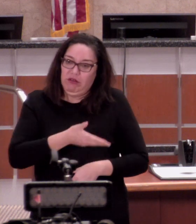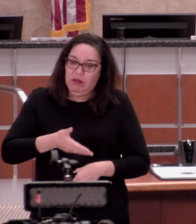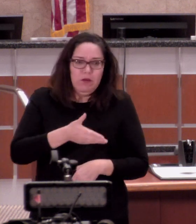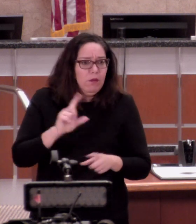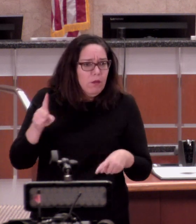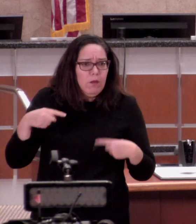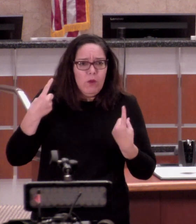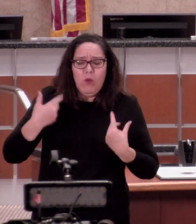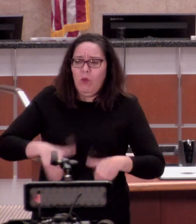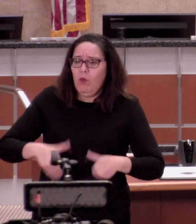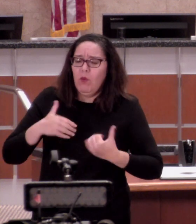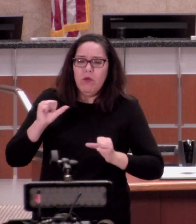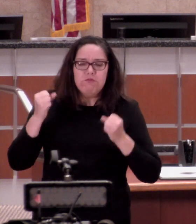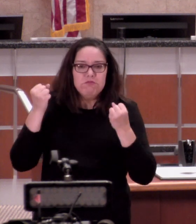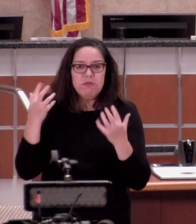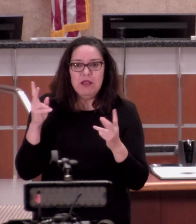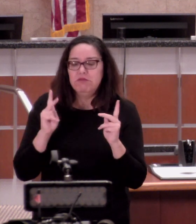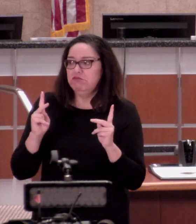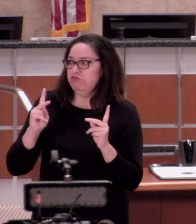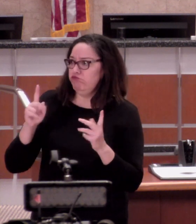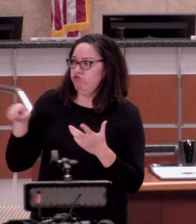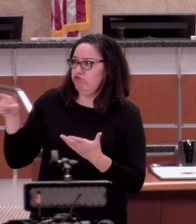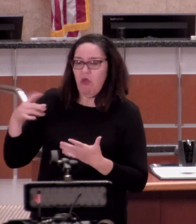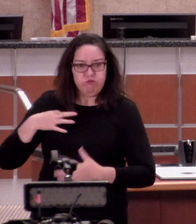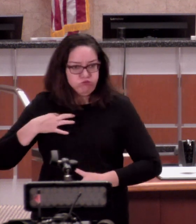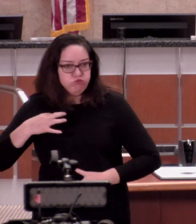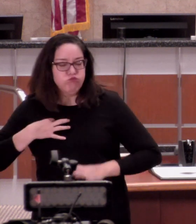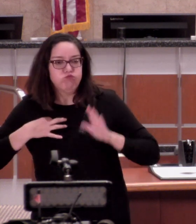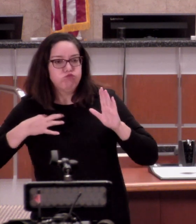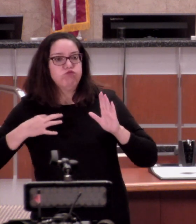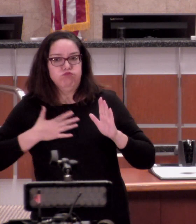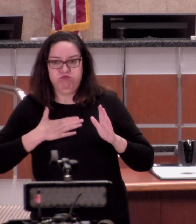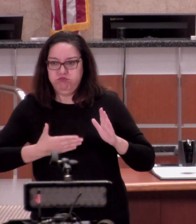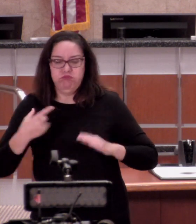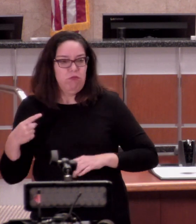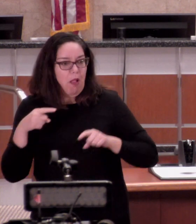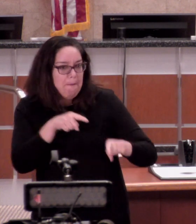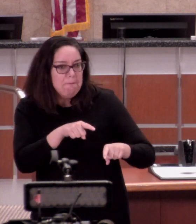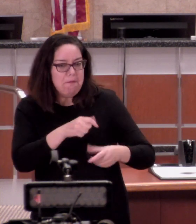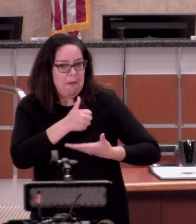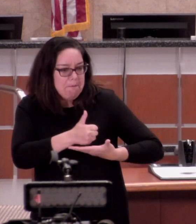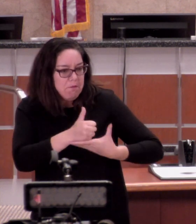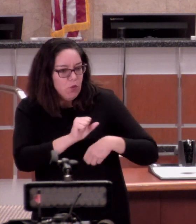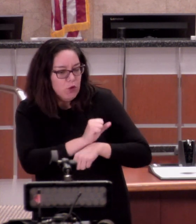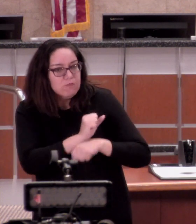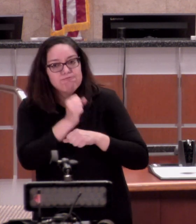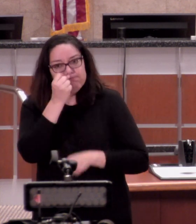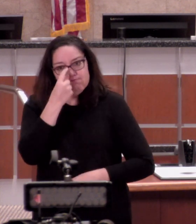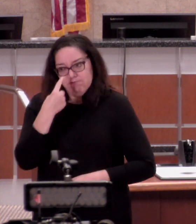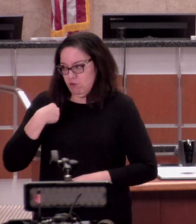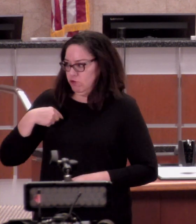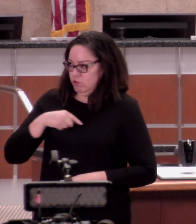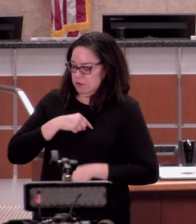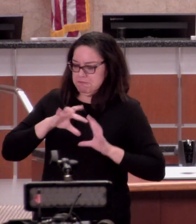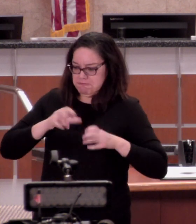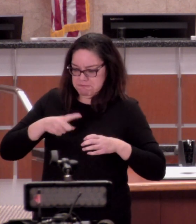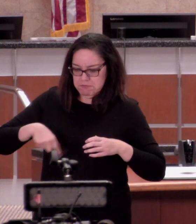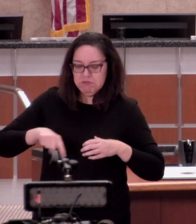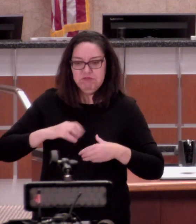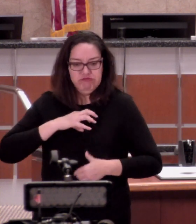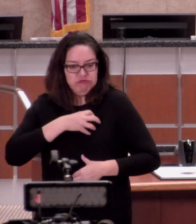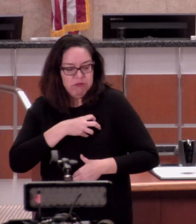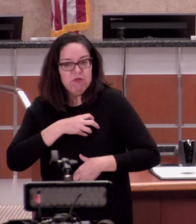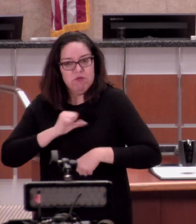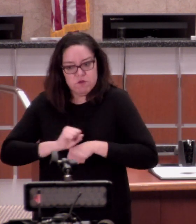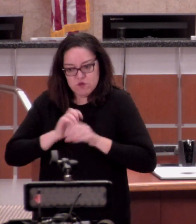positive response of employees volunteering to go there to help. So we know that we're putting ourselves in danger, and I guess